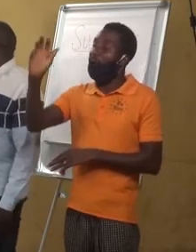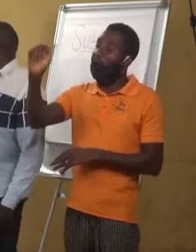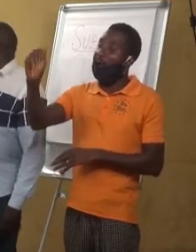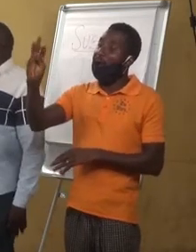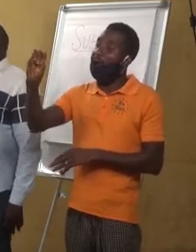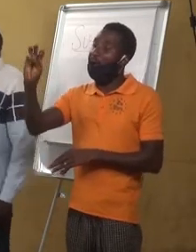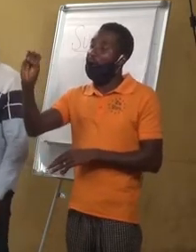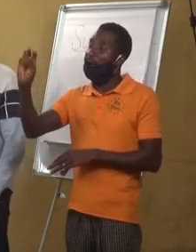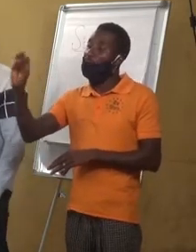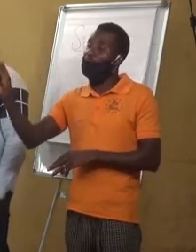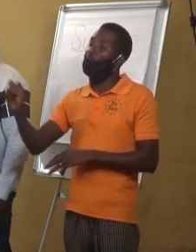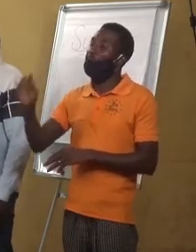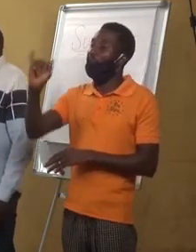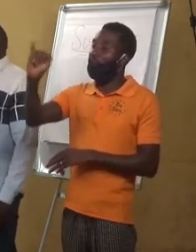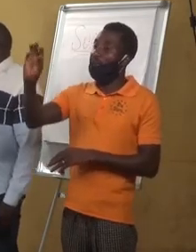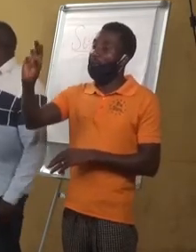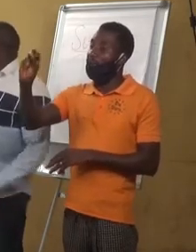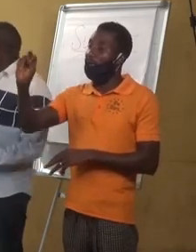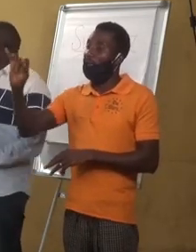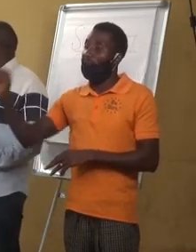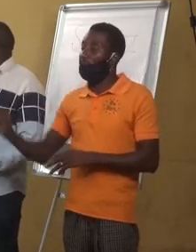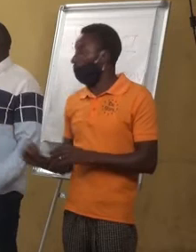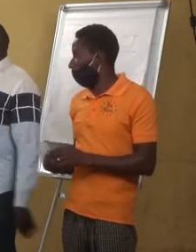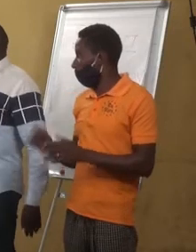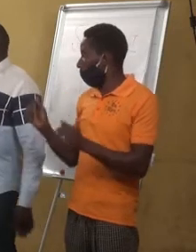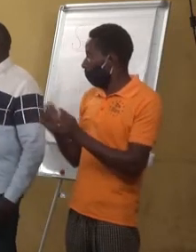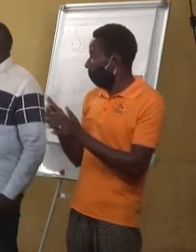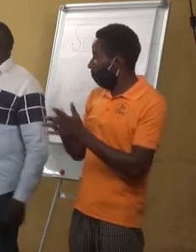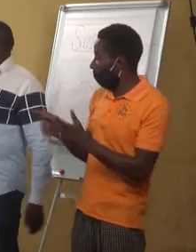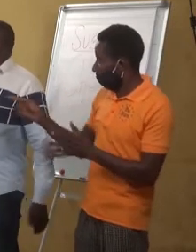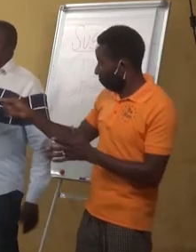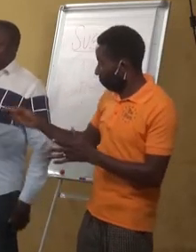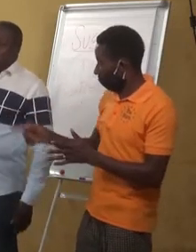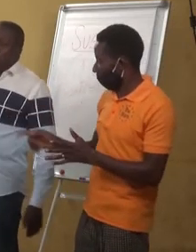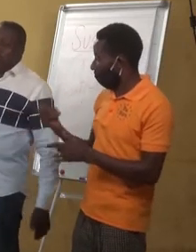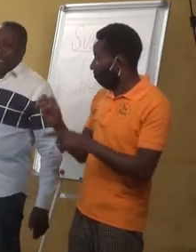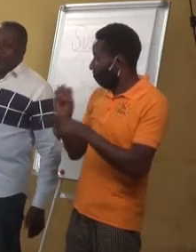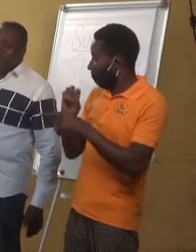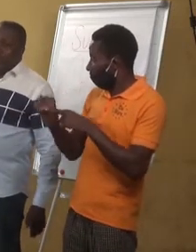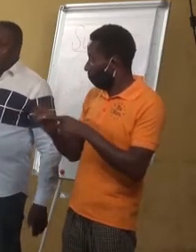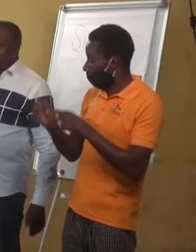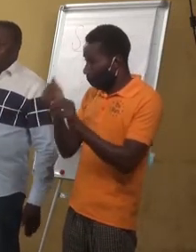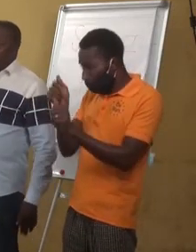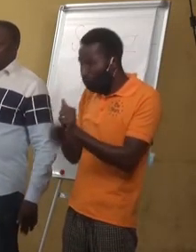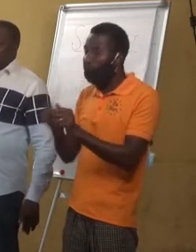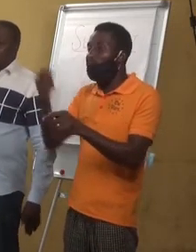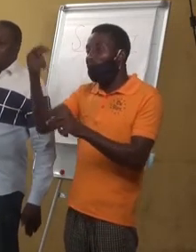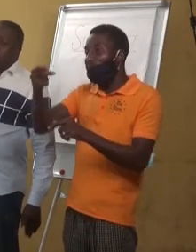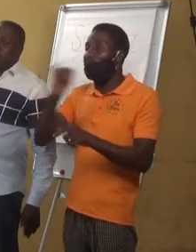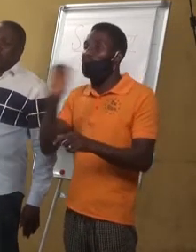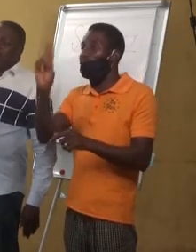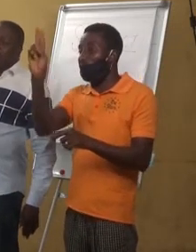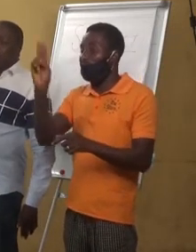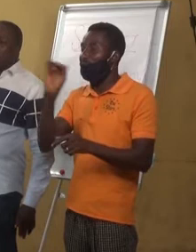you can see on this table. Then by this, you agree with me that the electron in which hydrogen is using is